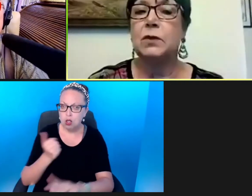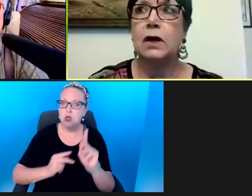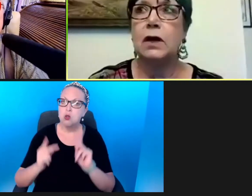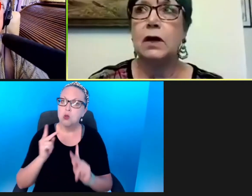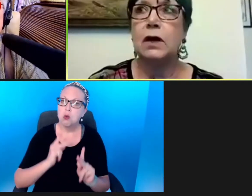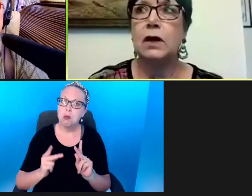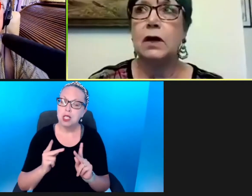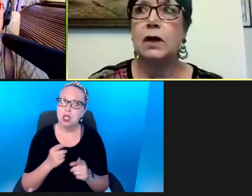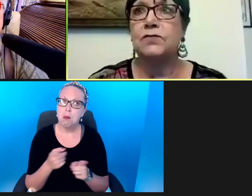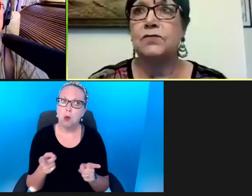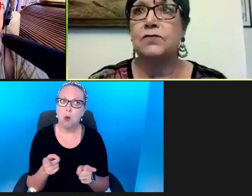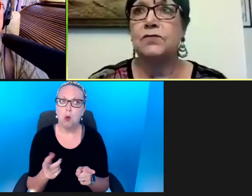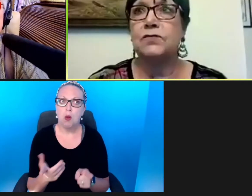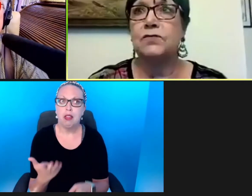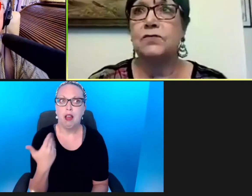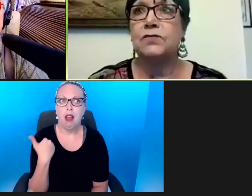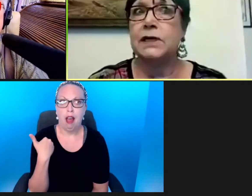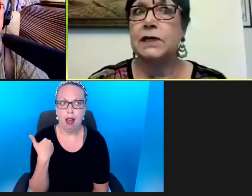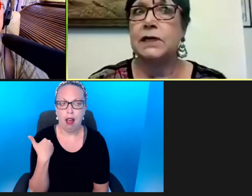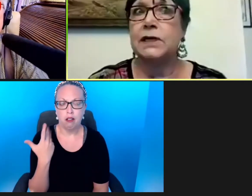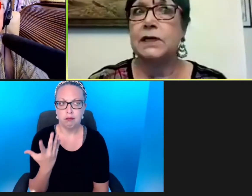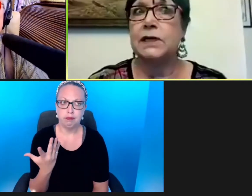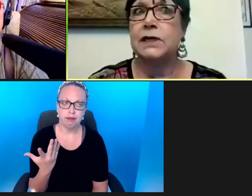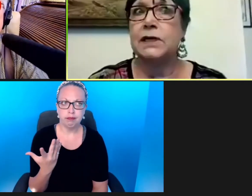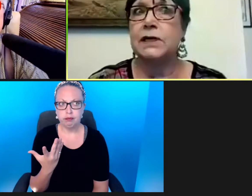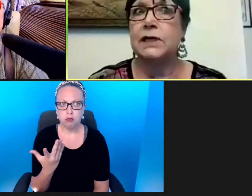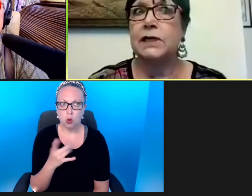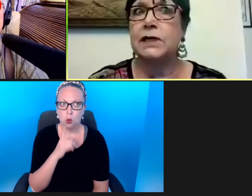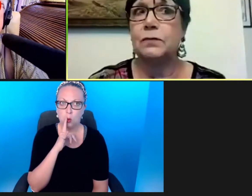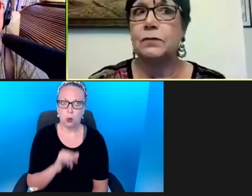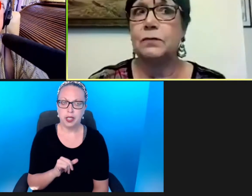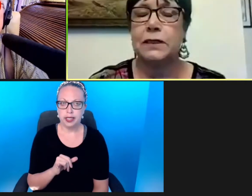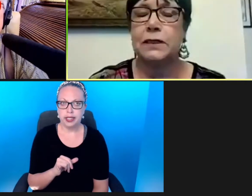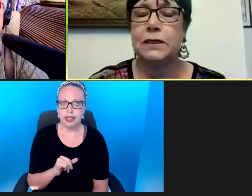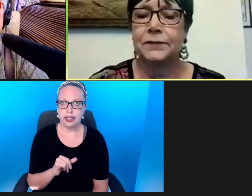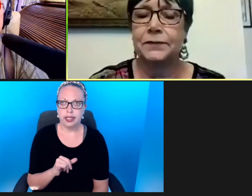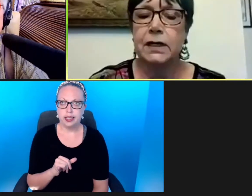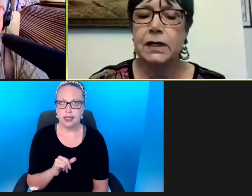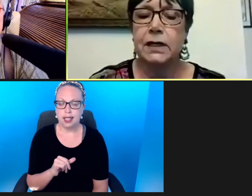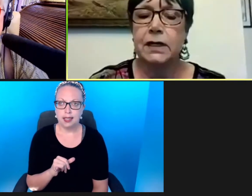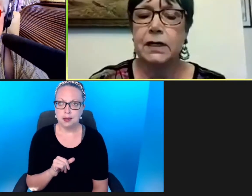who had formerly really been